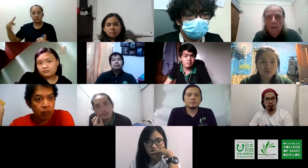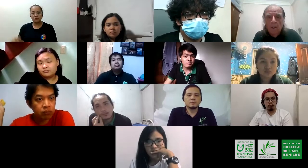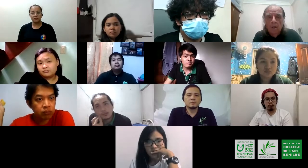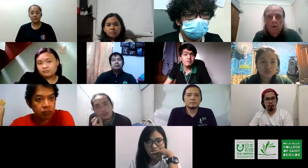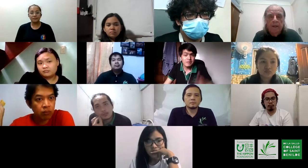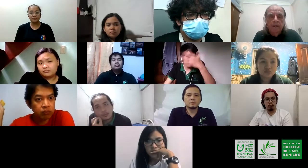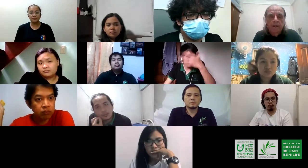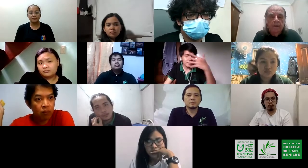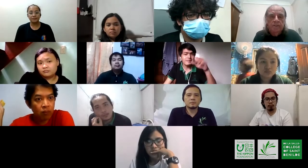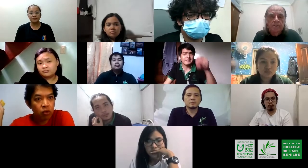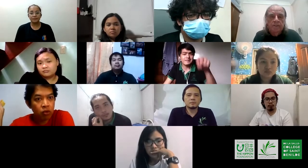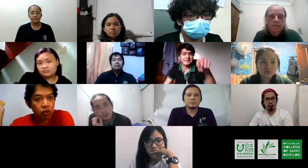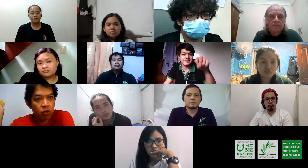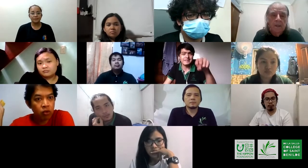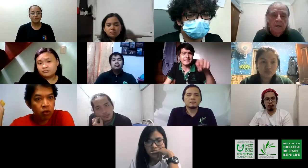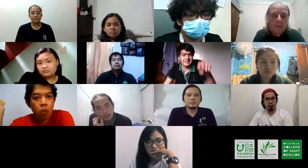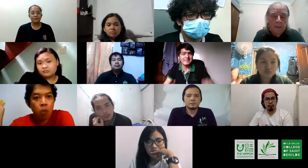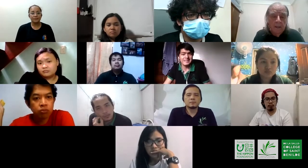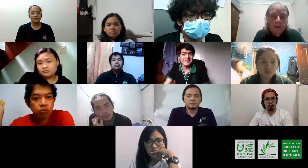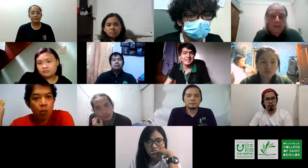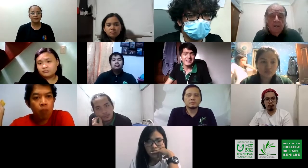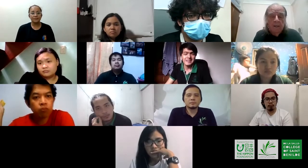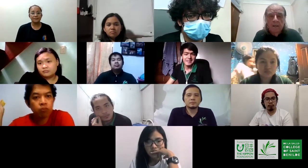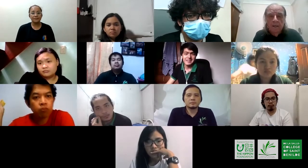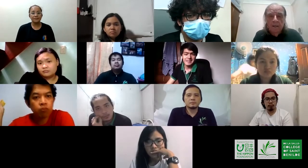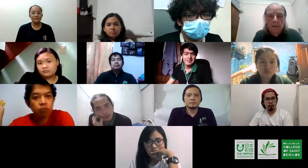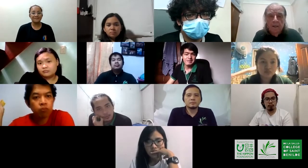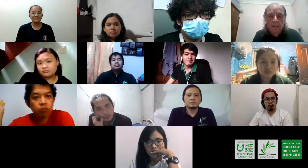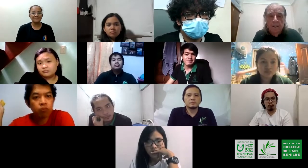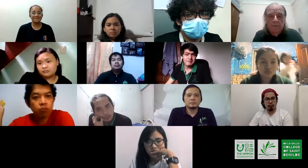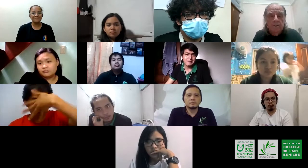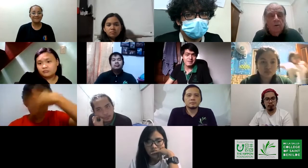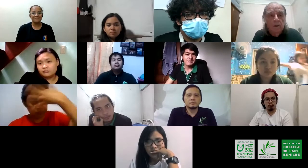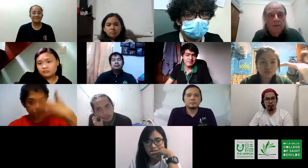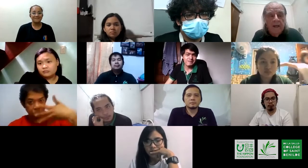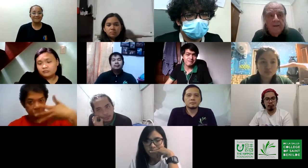went to the US and he could have remained a French citizen.